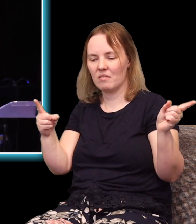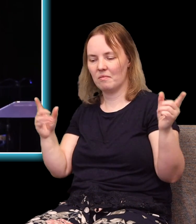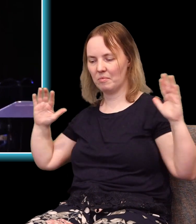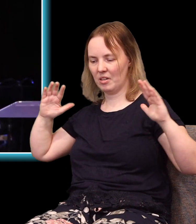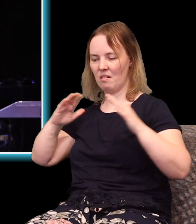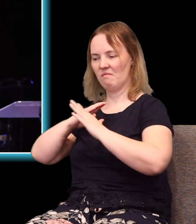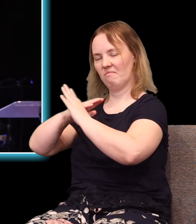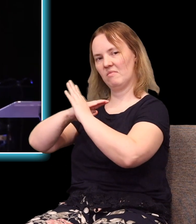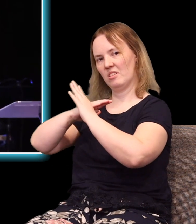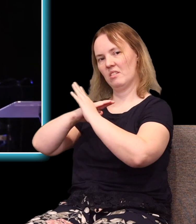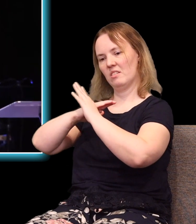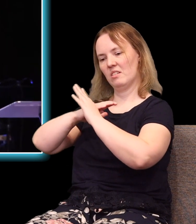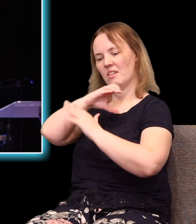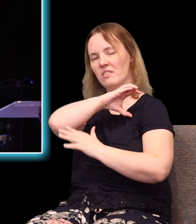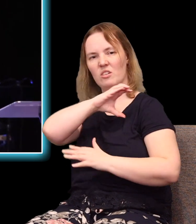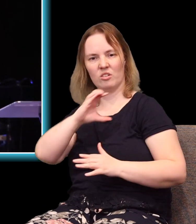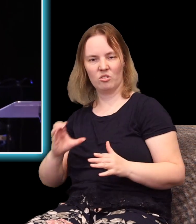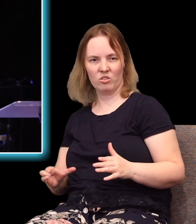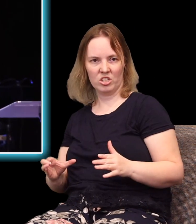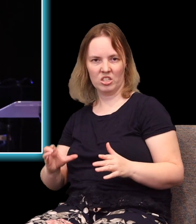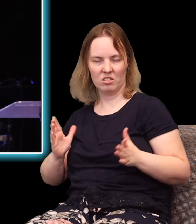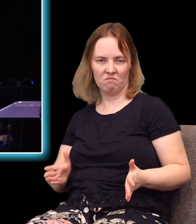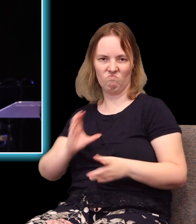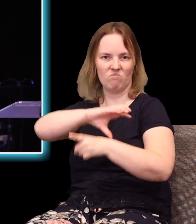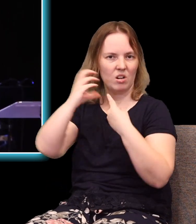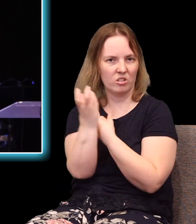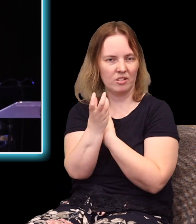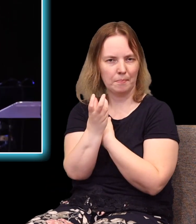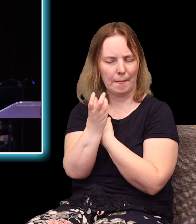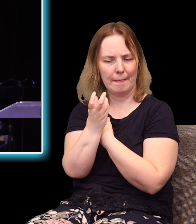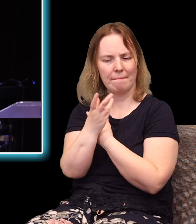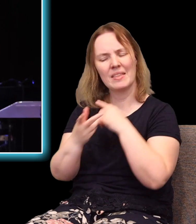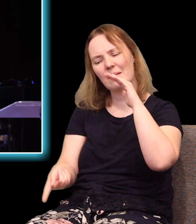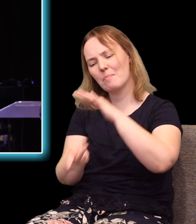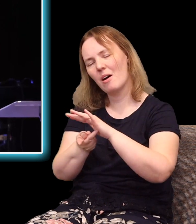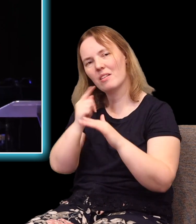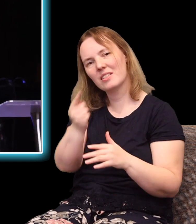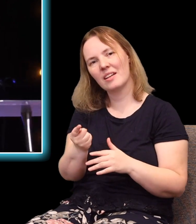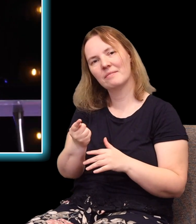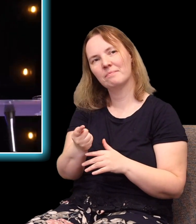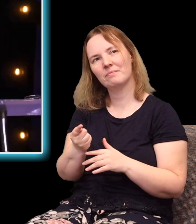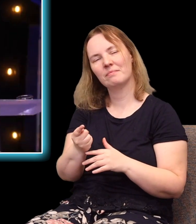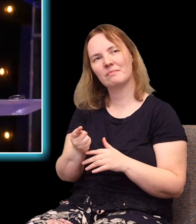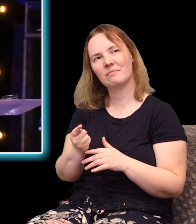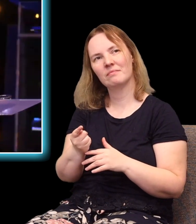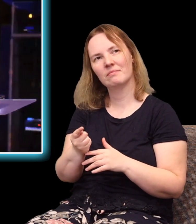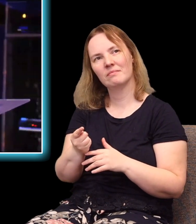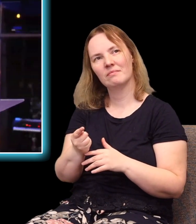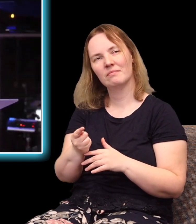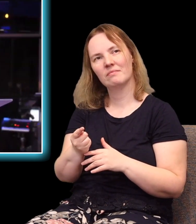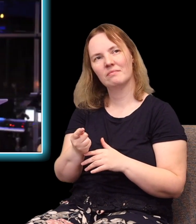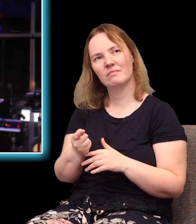become insulated in the Christian culture. Do you hear me? And I believe Paul is also saying, I'll just read this again, it's a